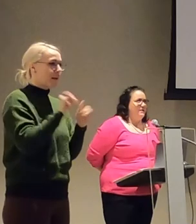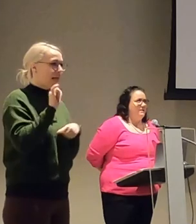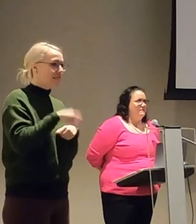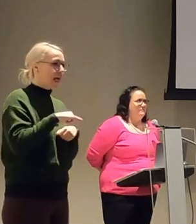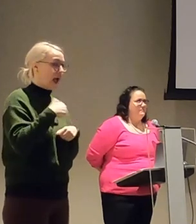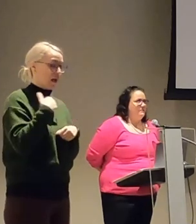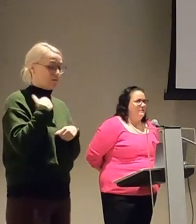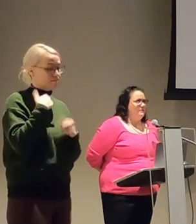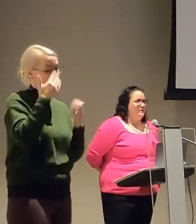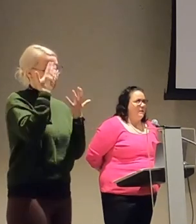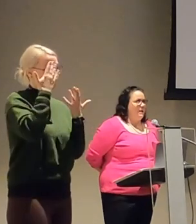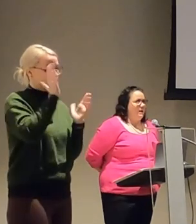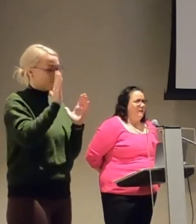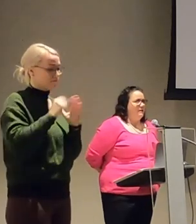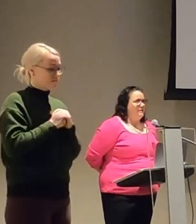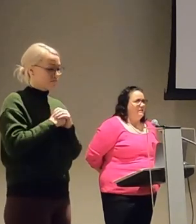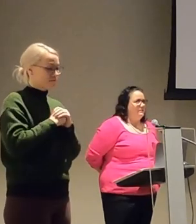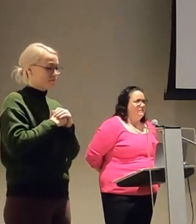but